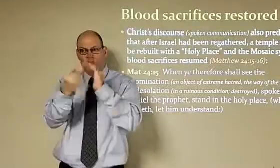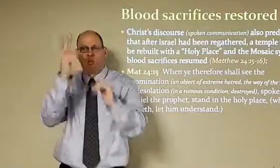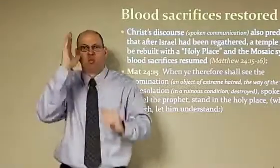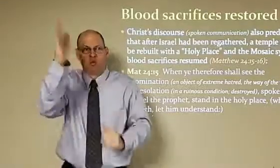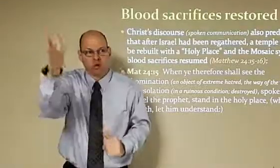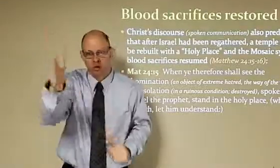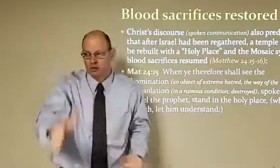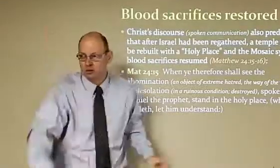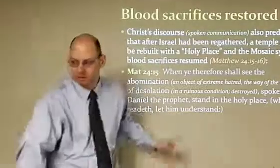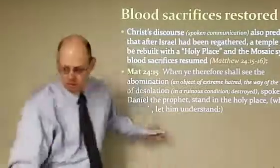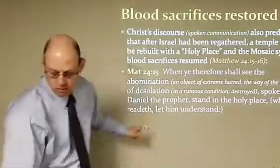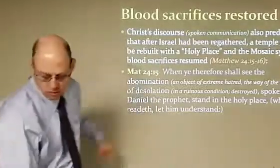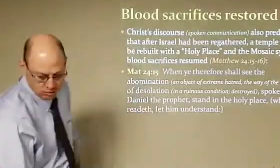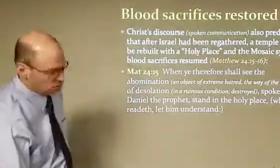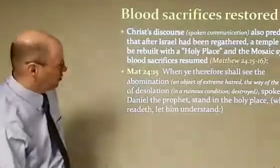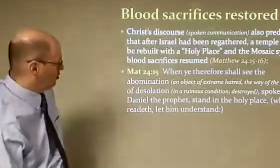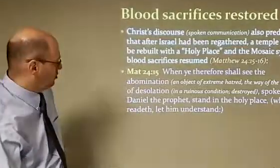And Jesus was saying this is going to happen.